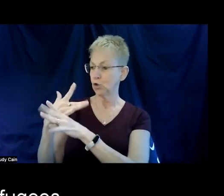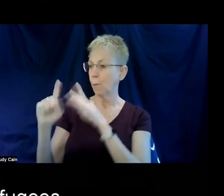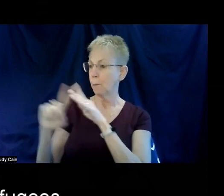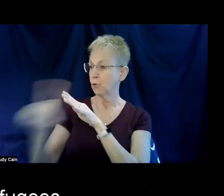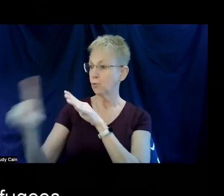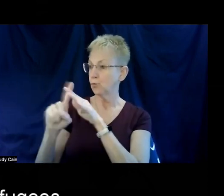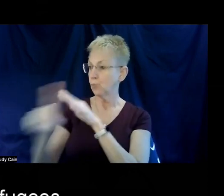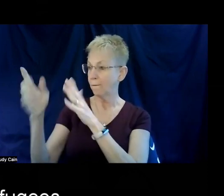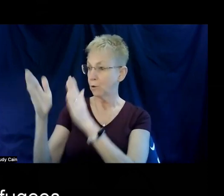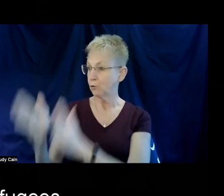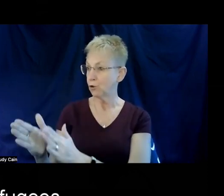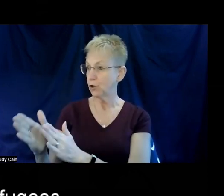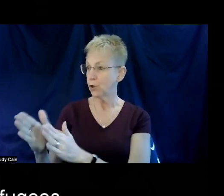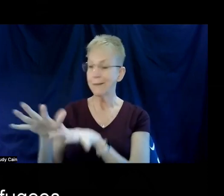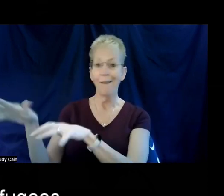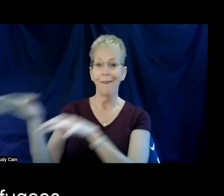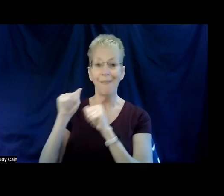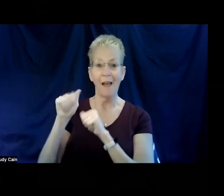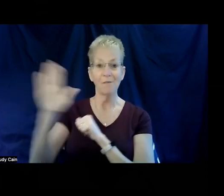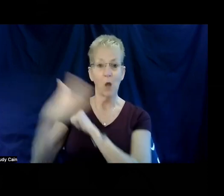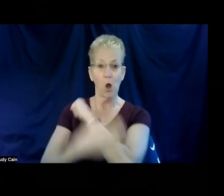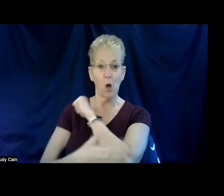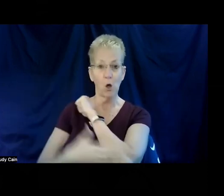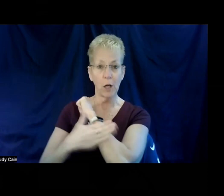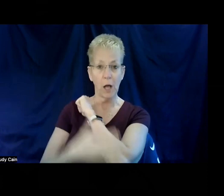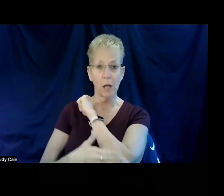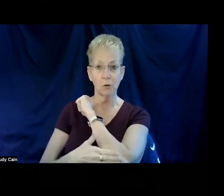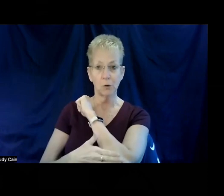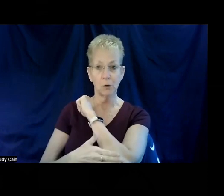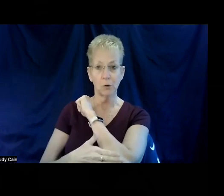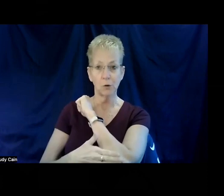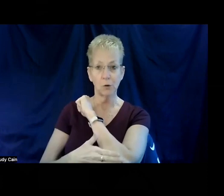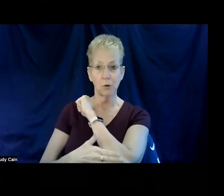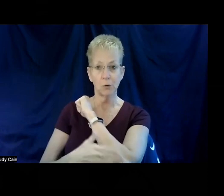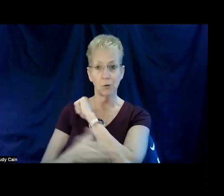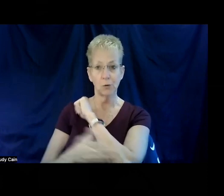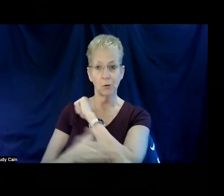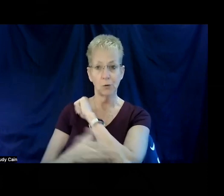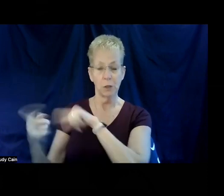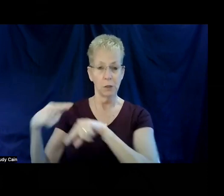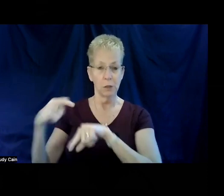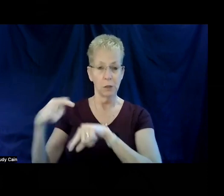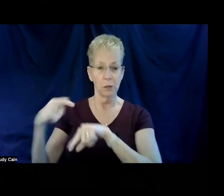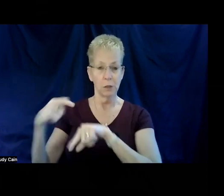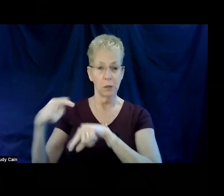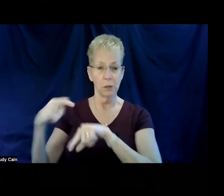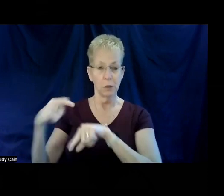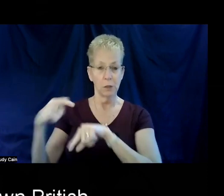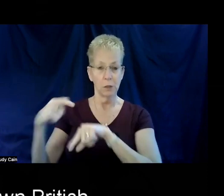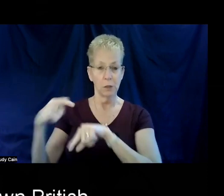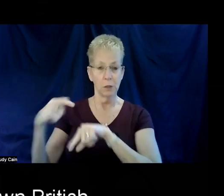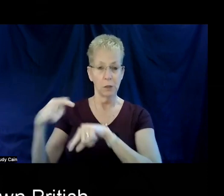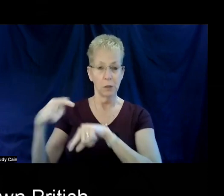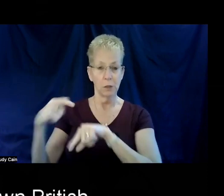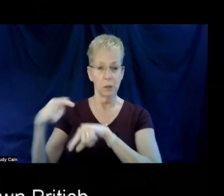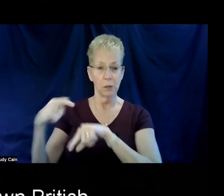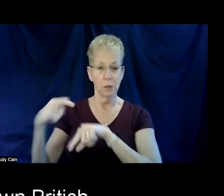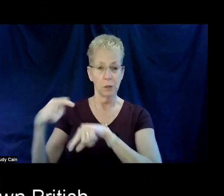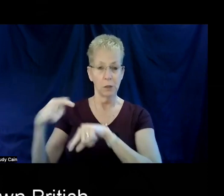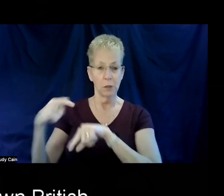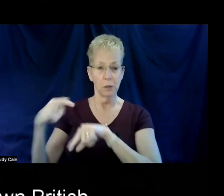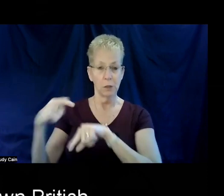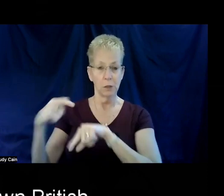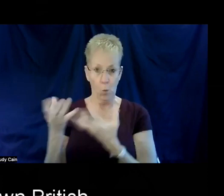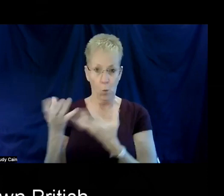who left their country and worked as hard as they could to defeat it, and the